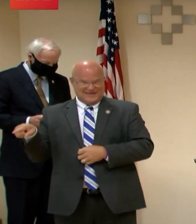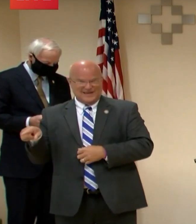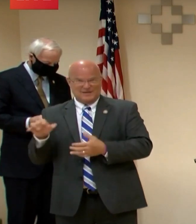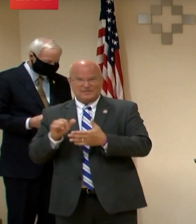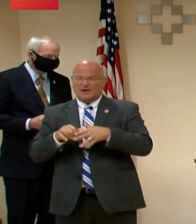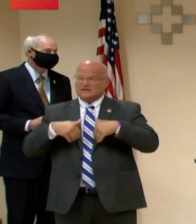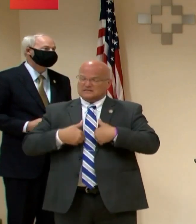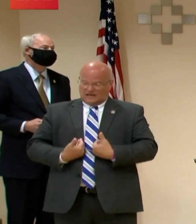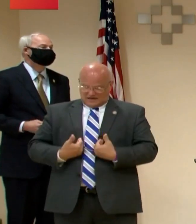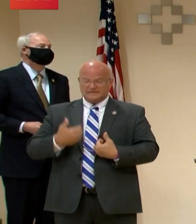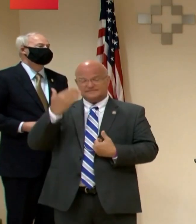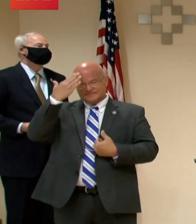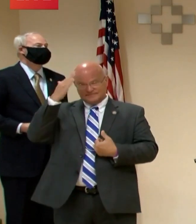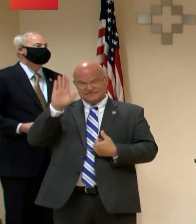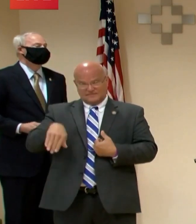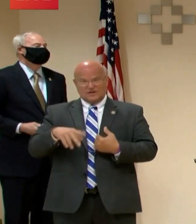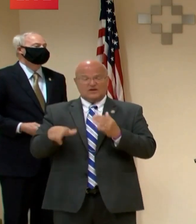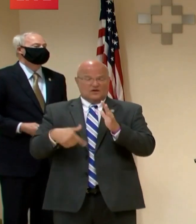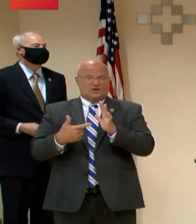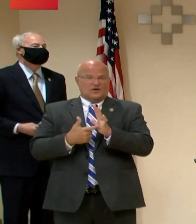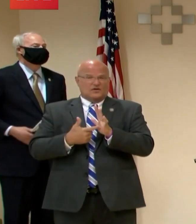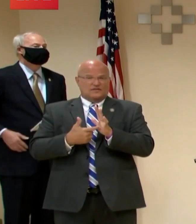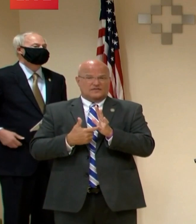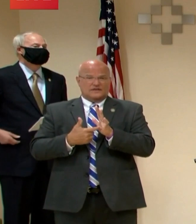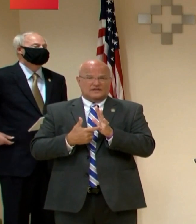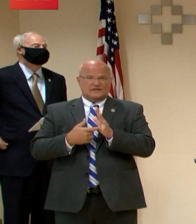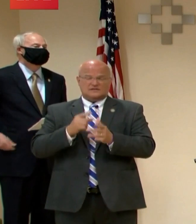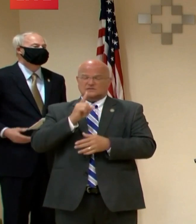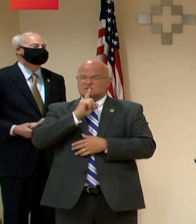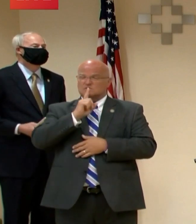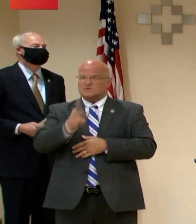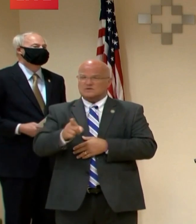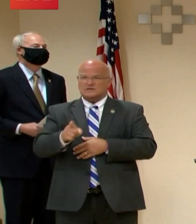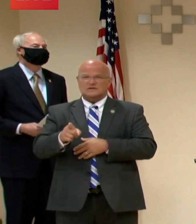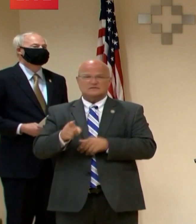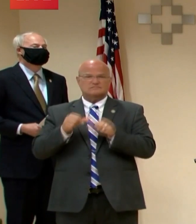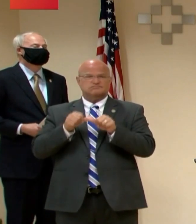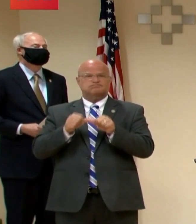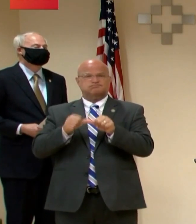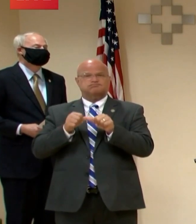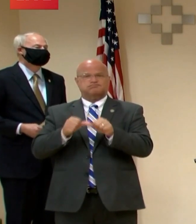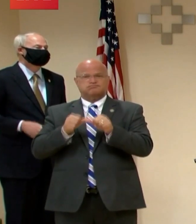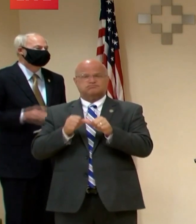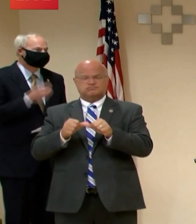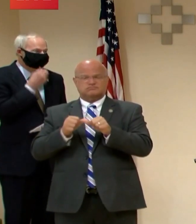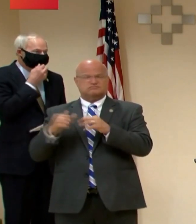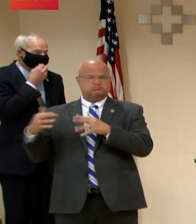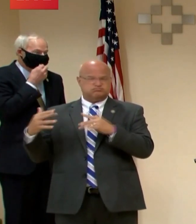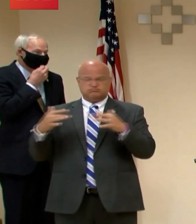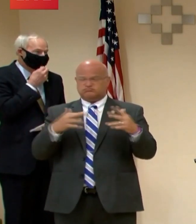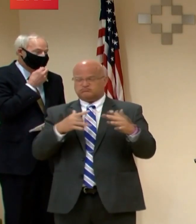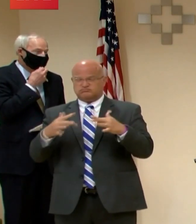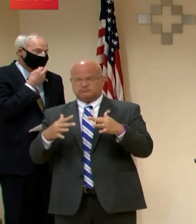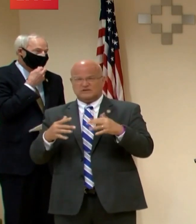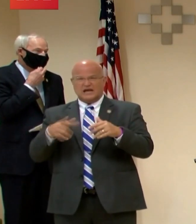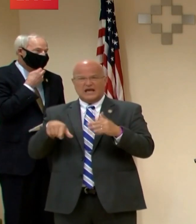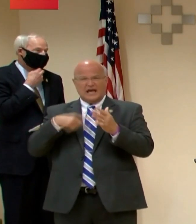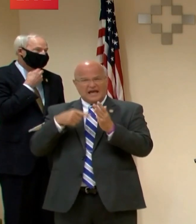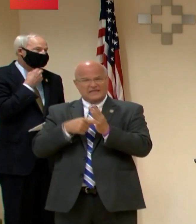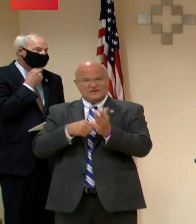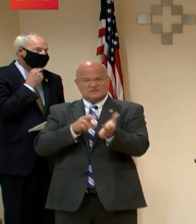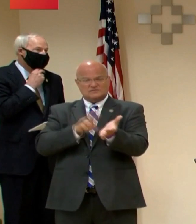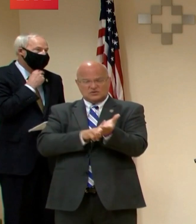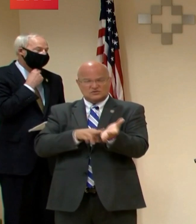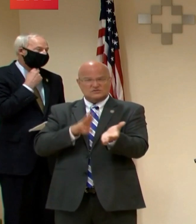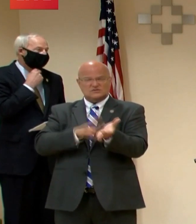that they are tired. This has been an ongoing battle, and those frontline healthcare workers